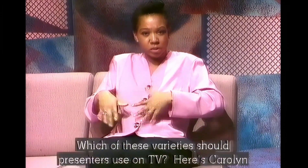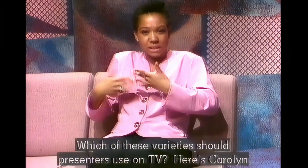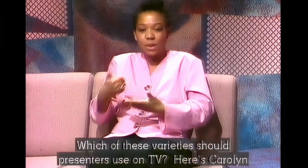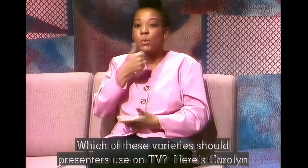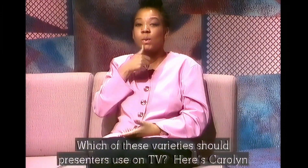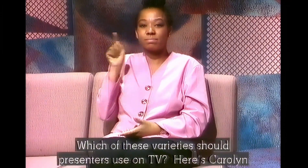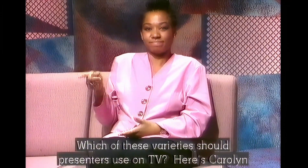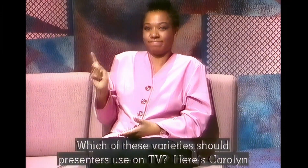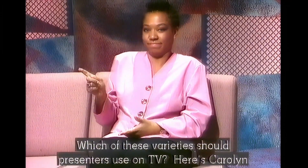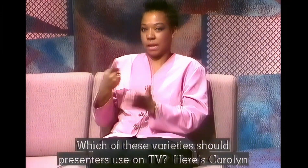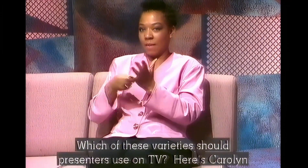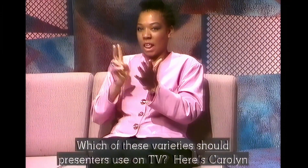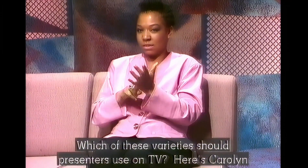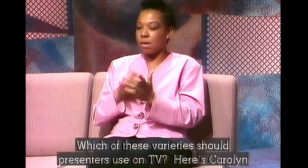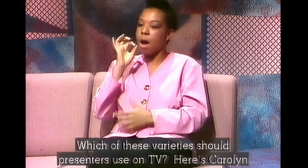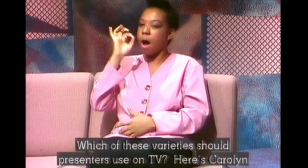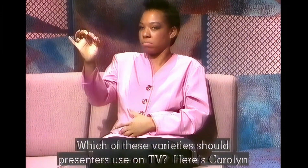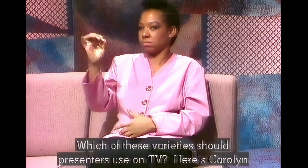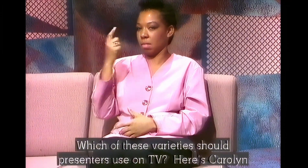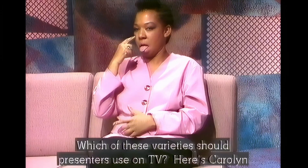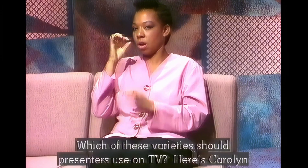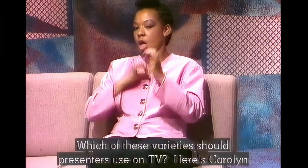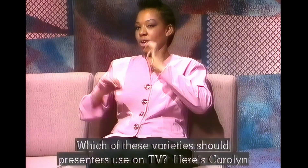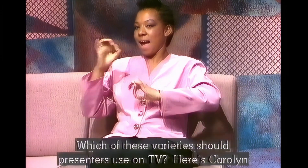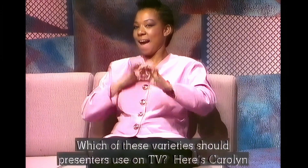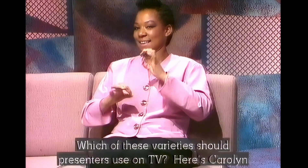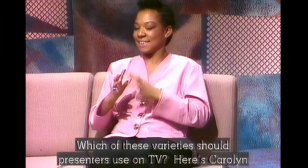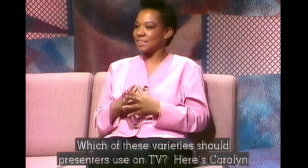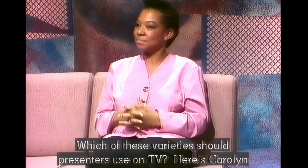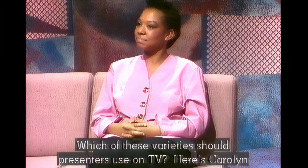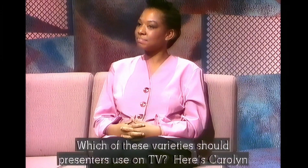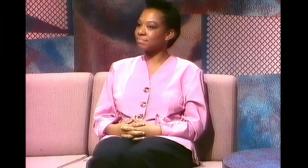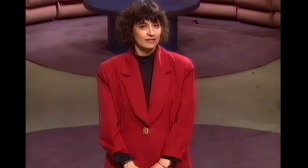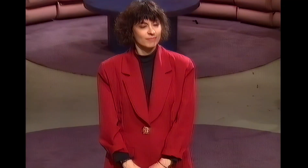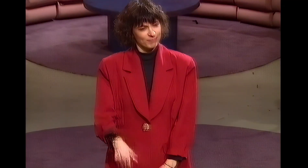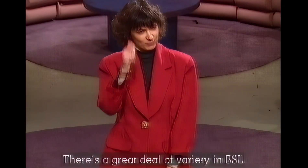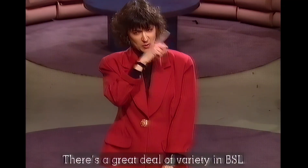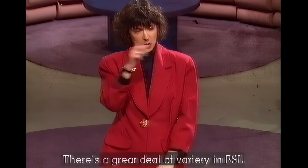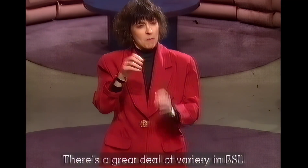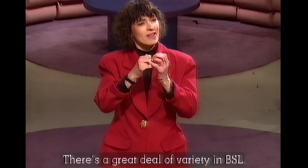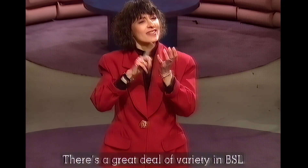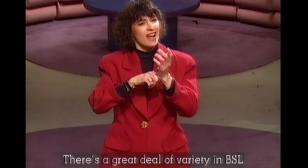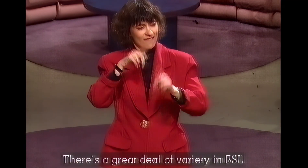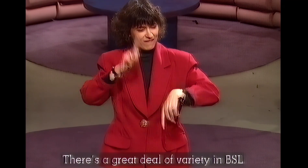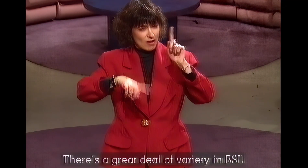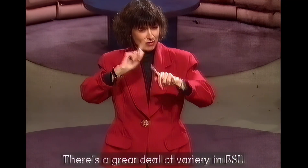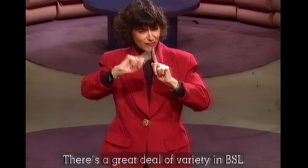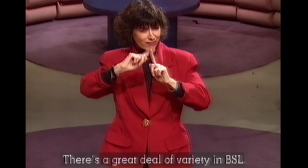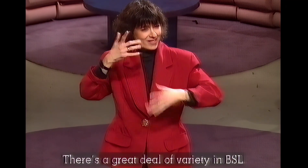these varieties should presenters use on television? Here's Carolyn to check it out. As you know, there's a great deal of variety